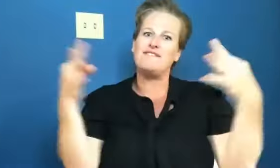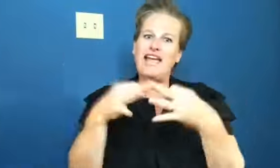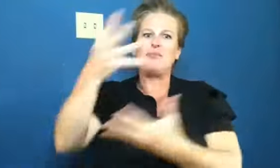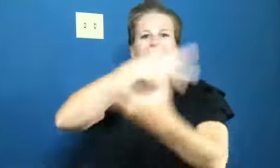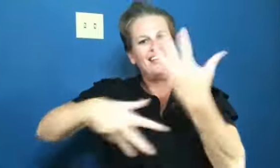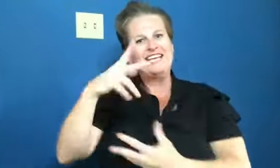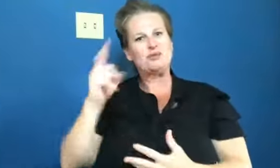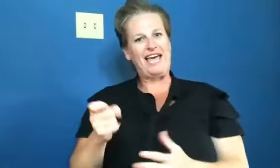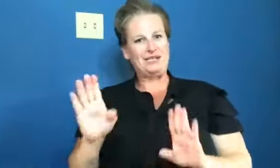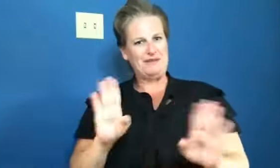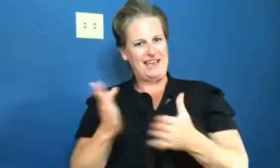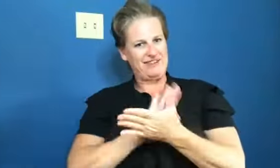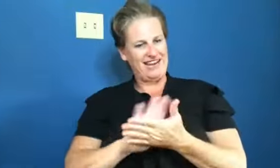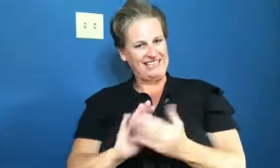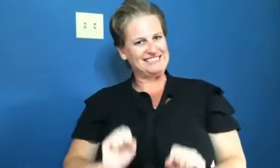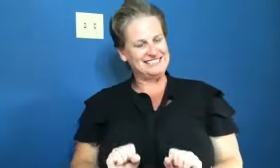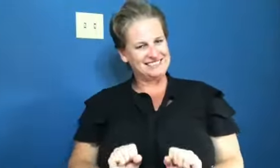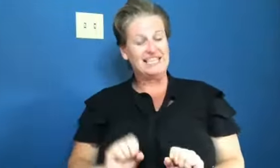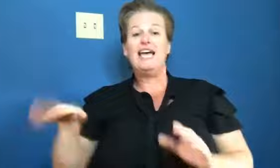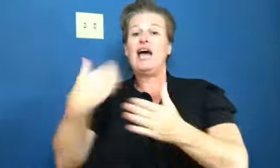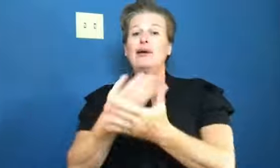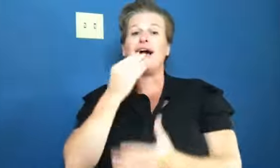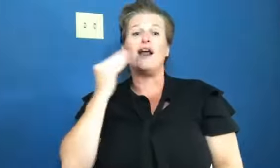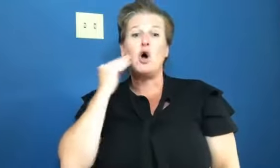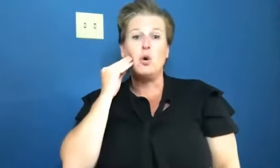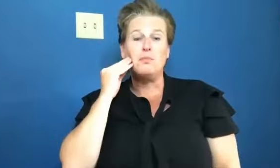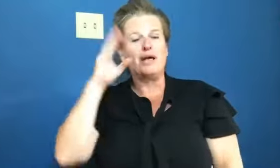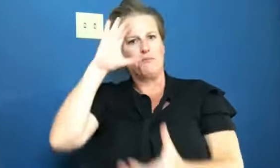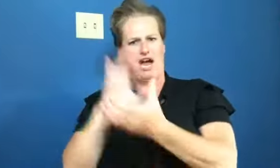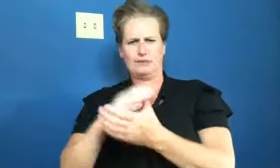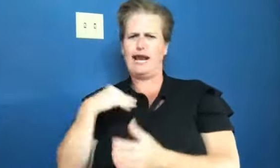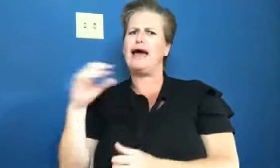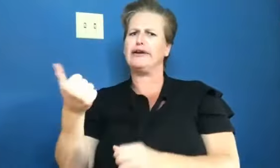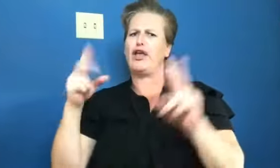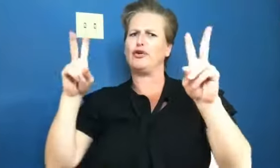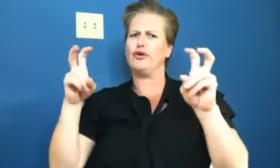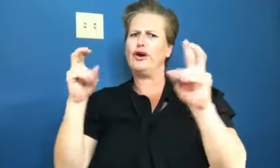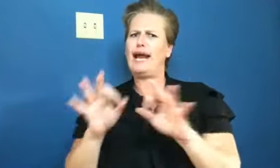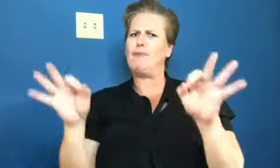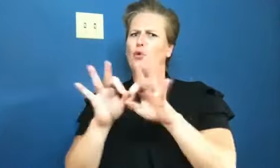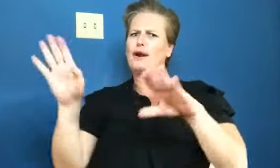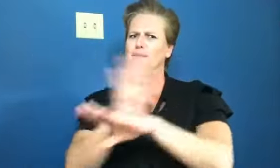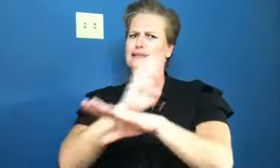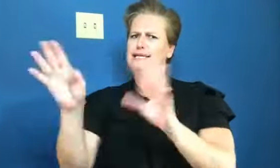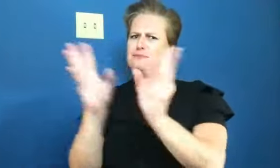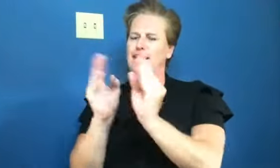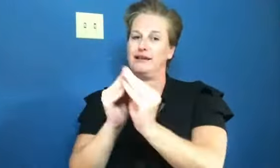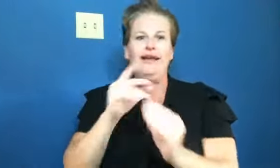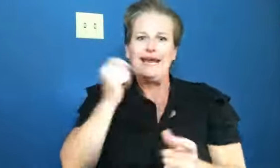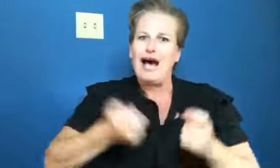And then we got home, and my husband, of course, had another important business meeting, not in a strip club, he's learning. But that night, my life changed. That